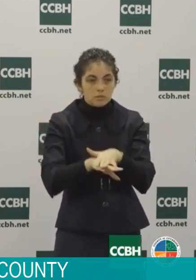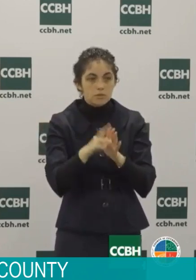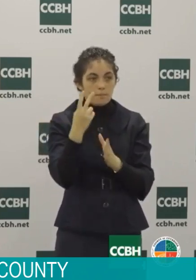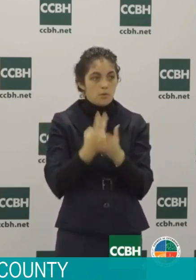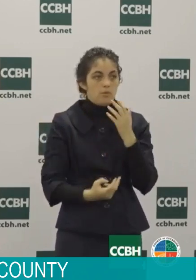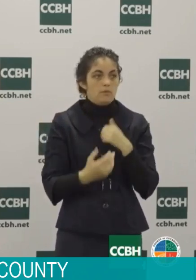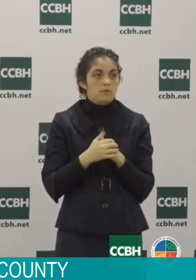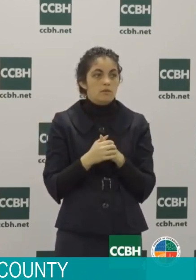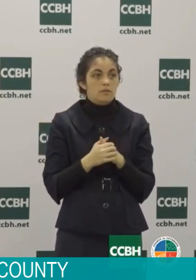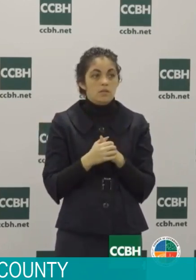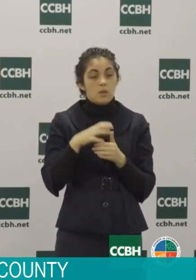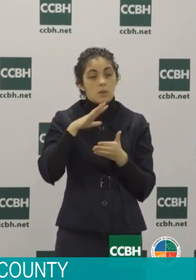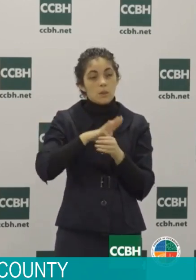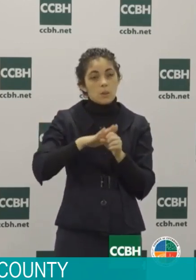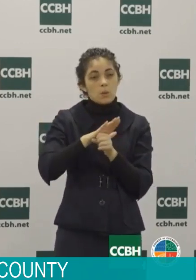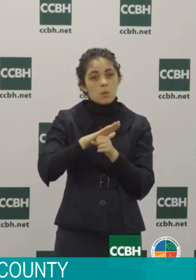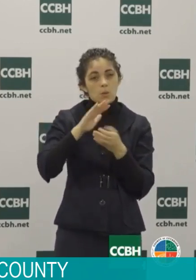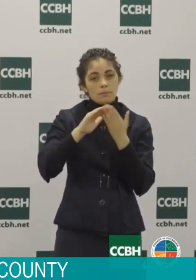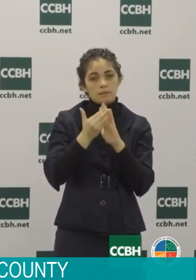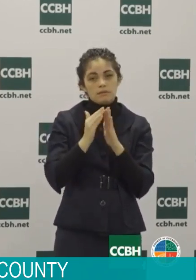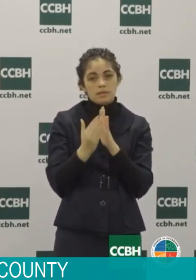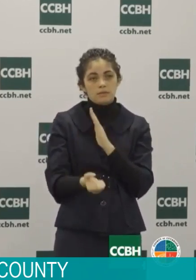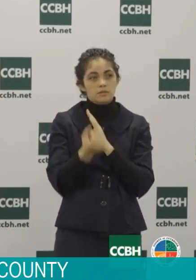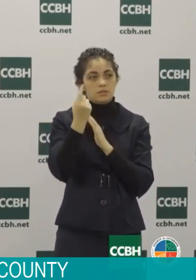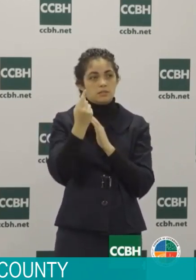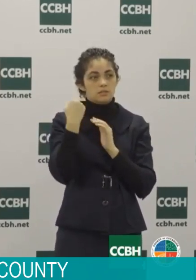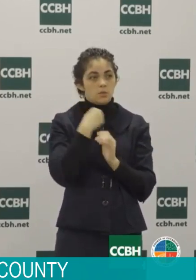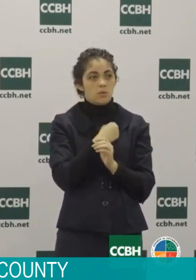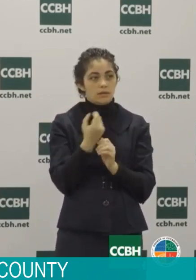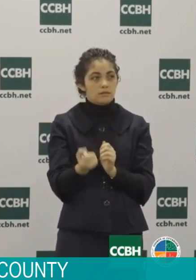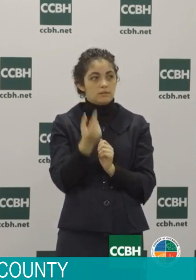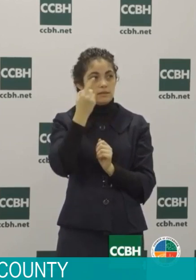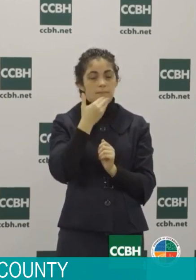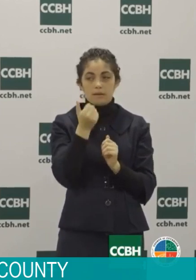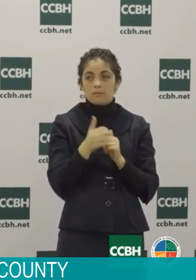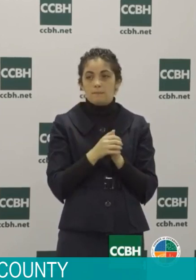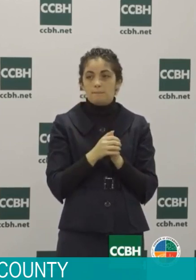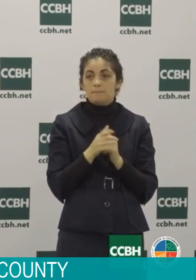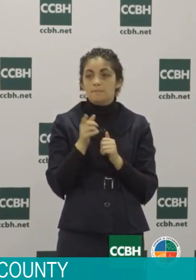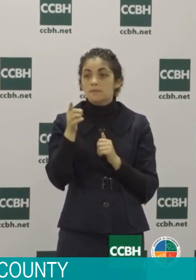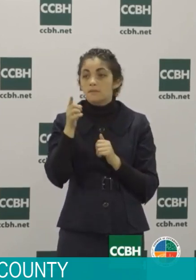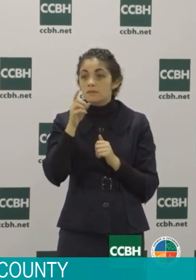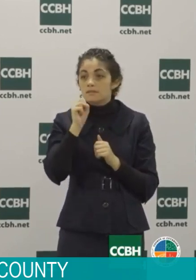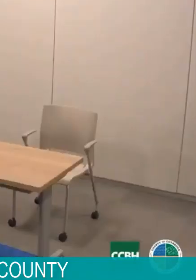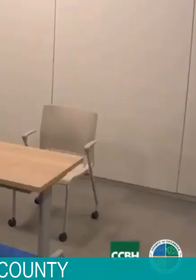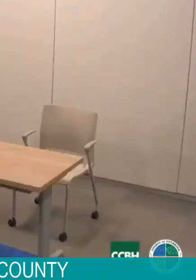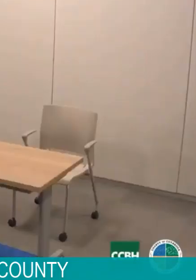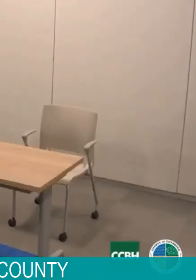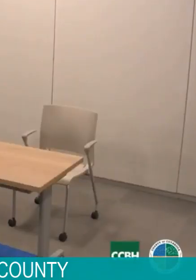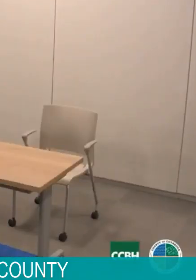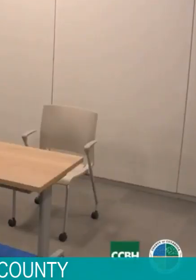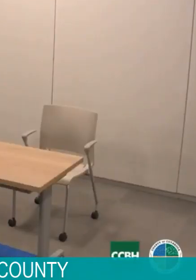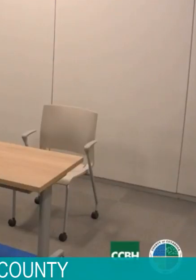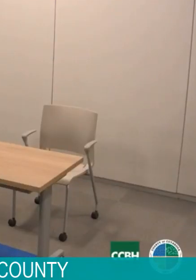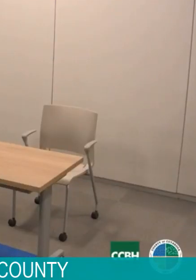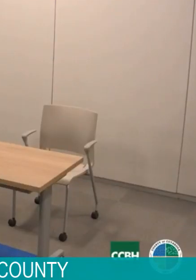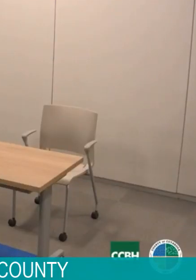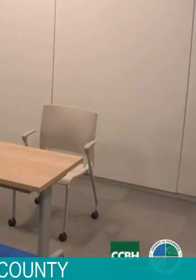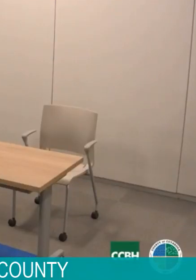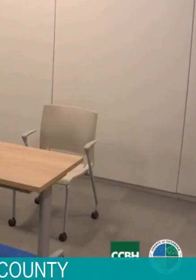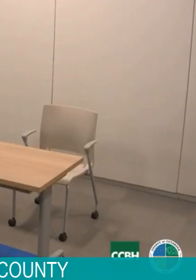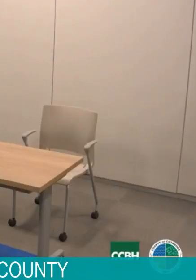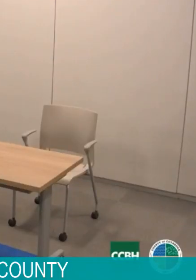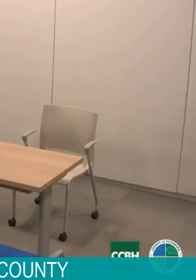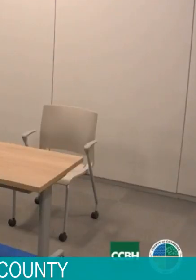community understand these models as we understand them better as well. Does that mean people should prepare for kind of a